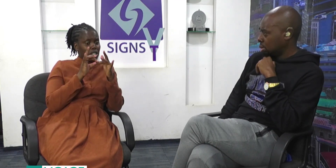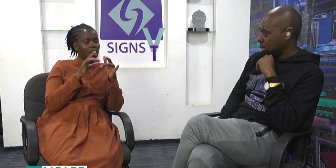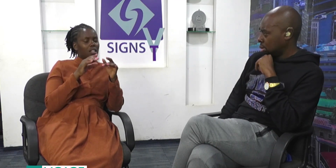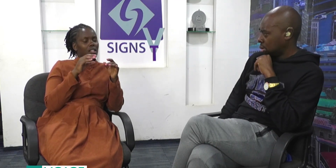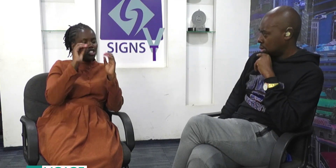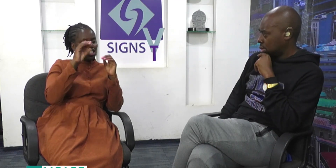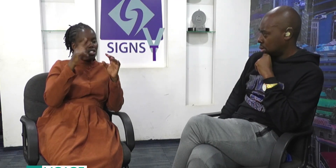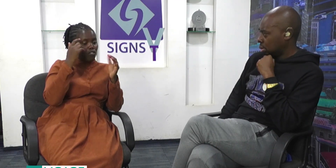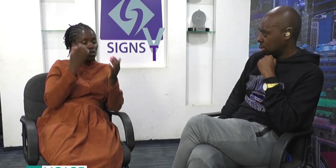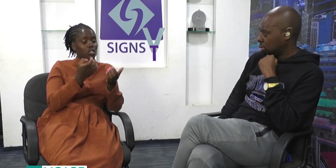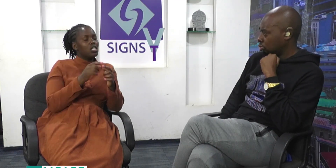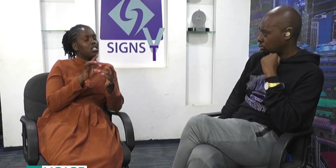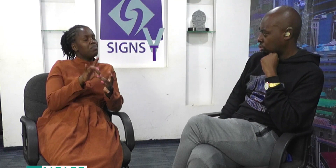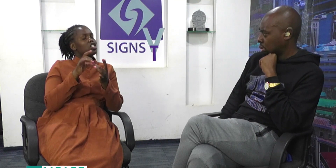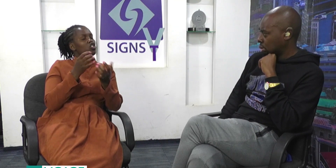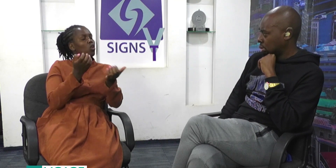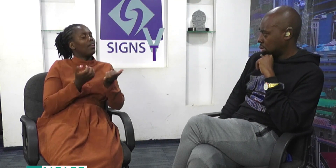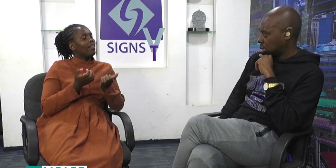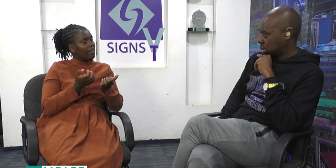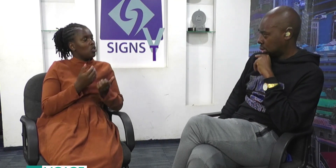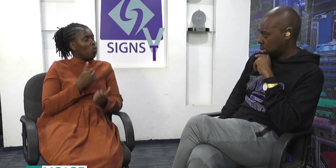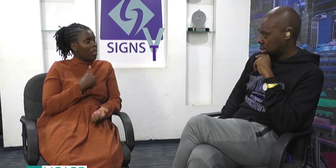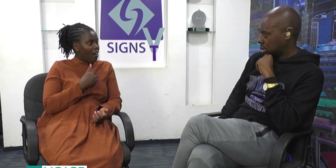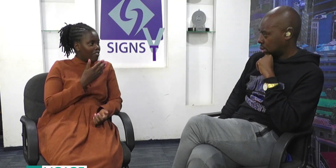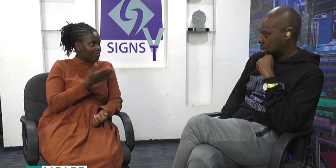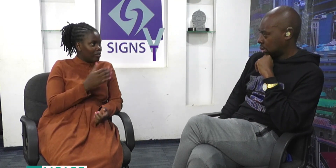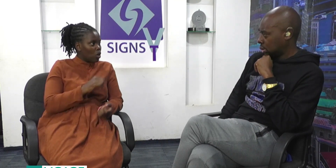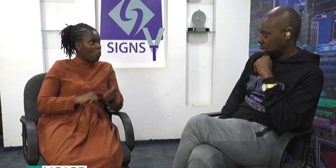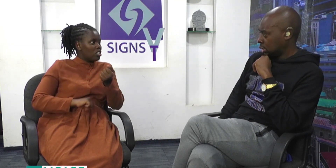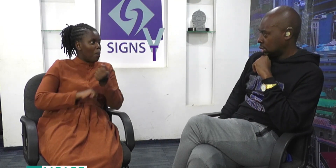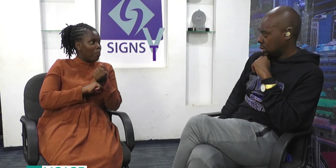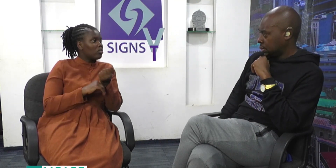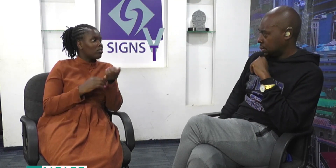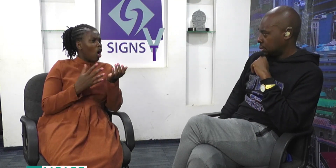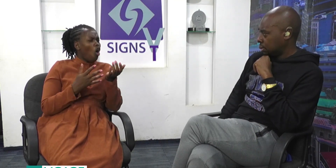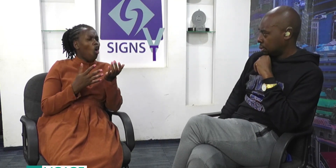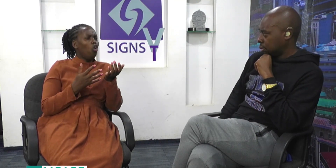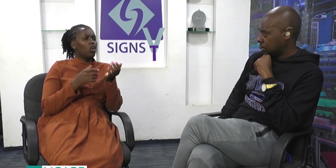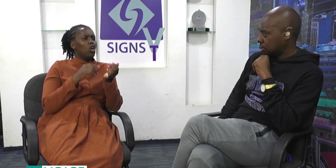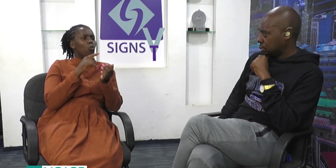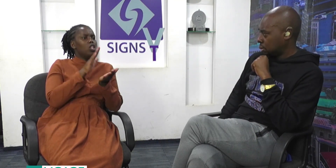which does not really support the teachers, especially in special needs.